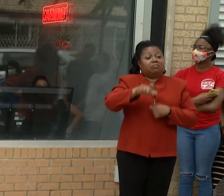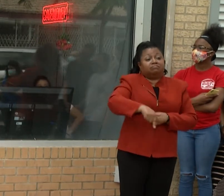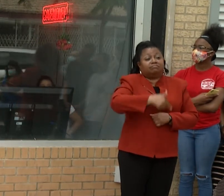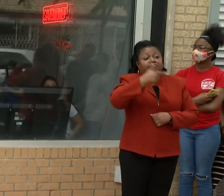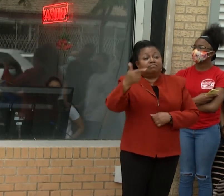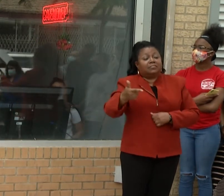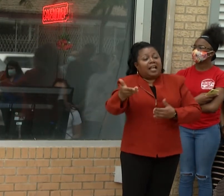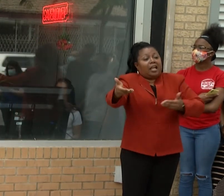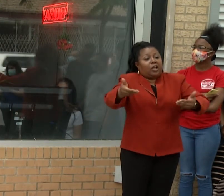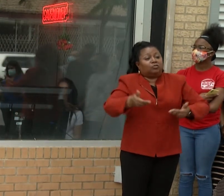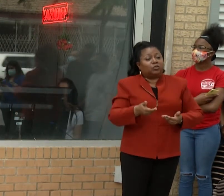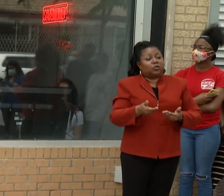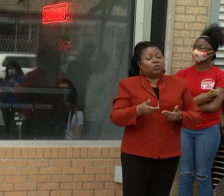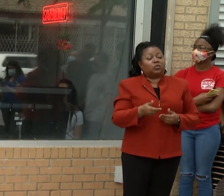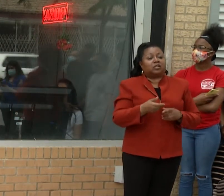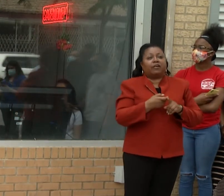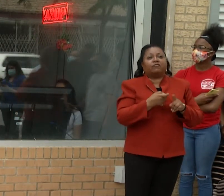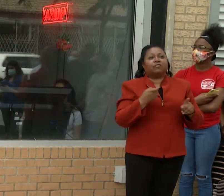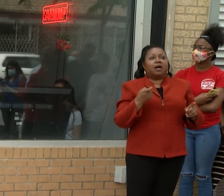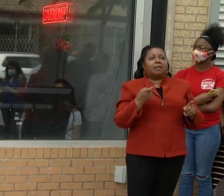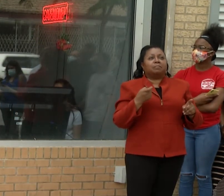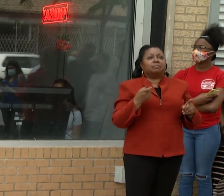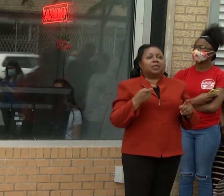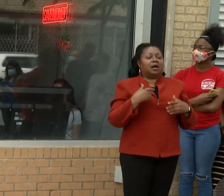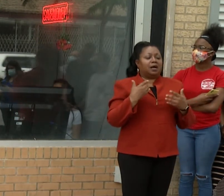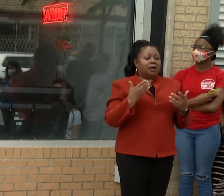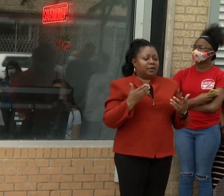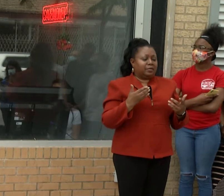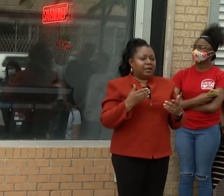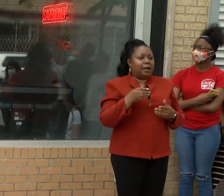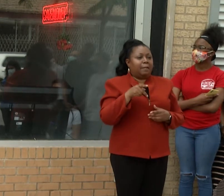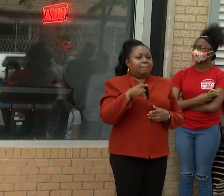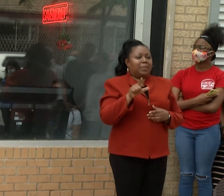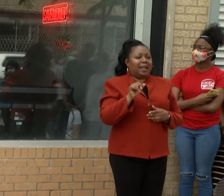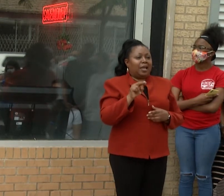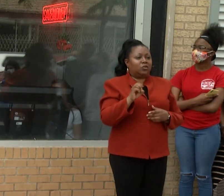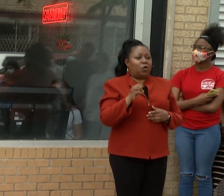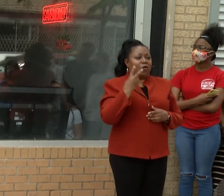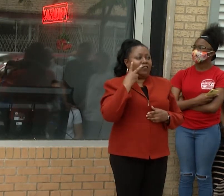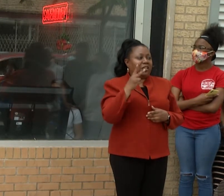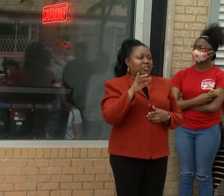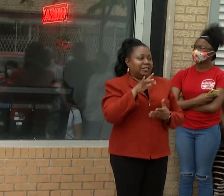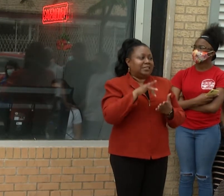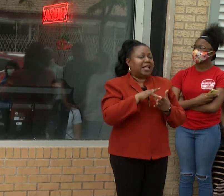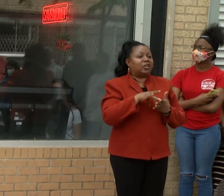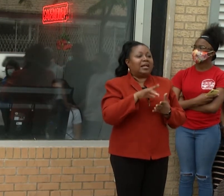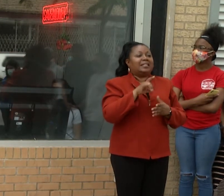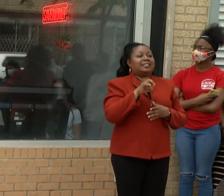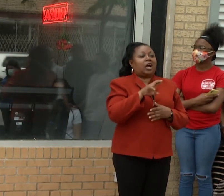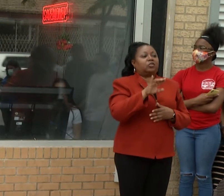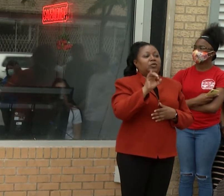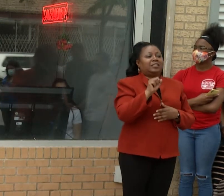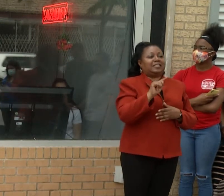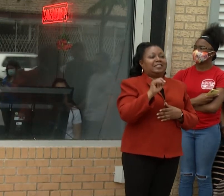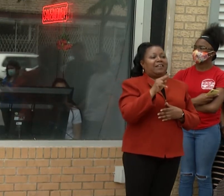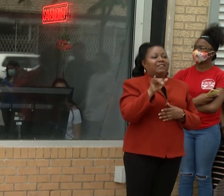to introduce from Plano Vision Center, Dr. Stephanie